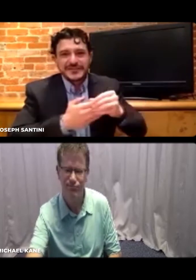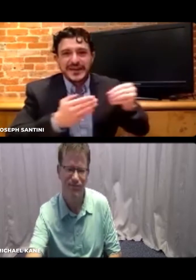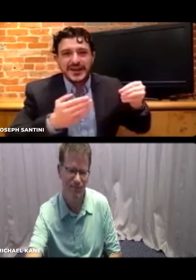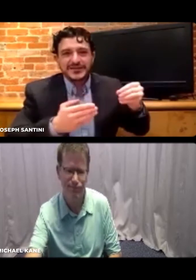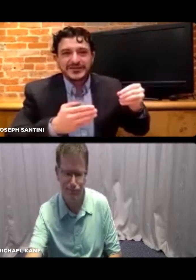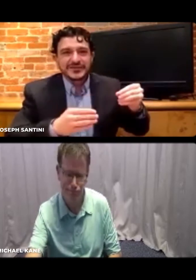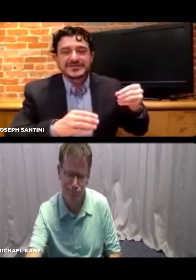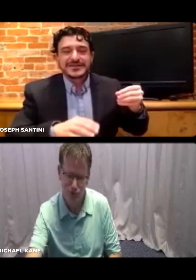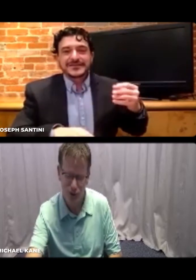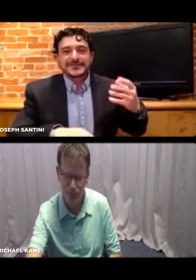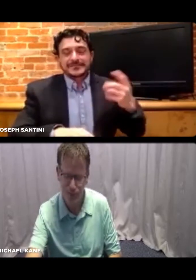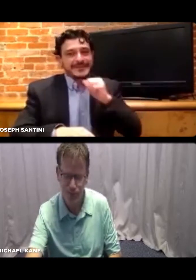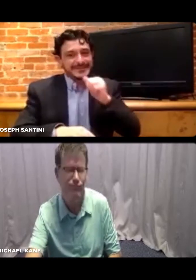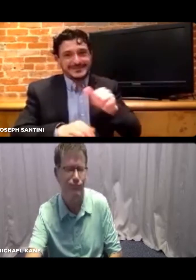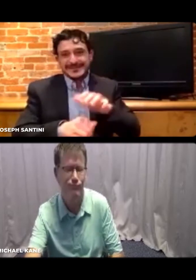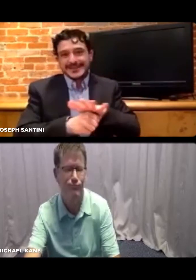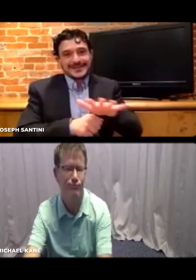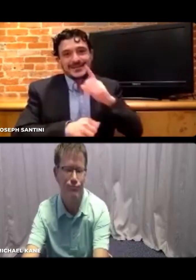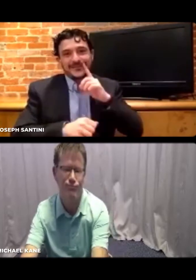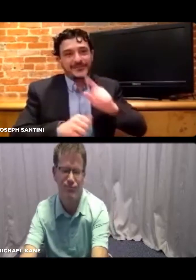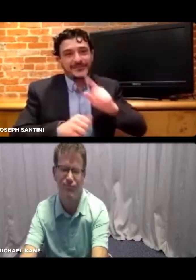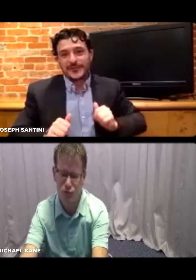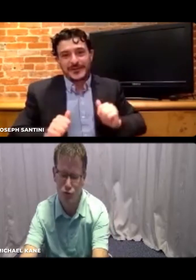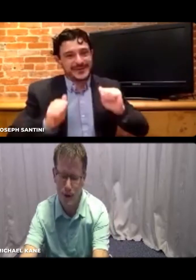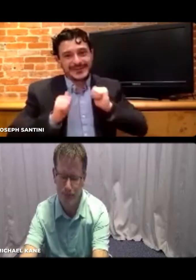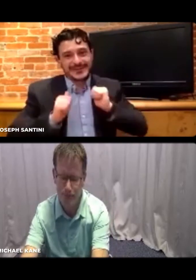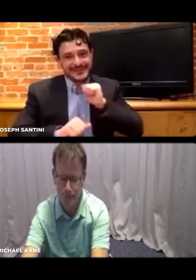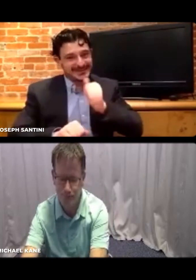of their SSI, which is not enough to live on.